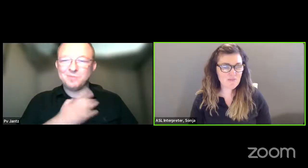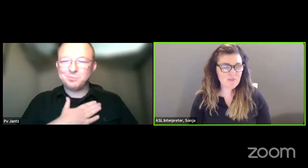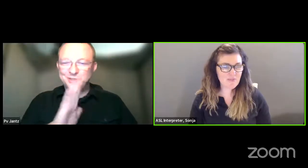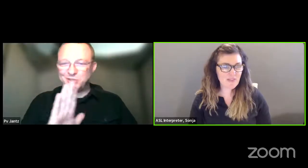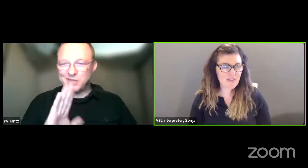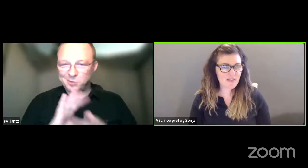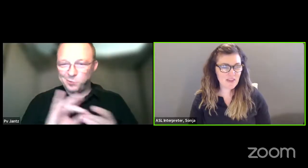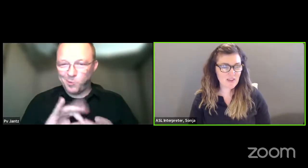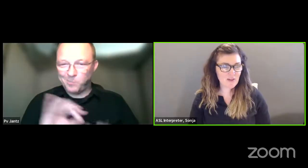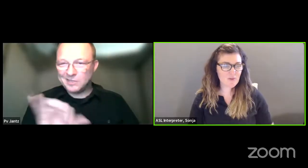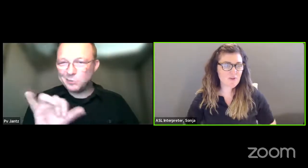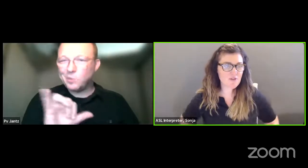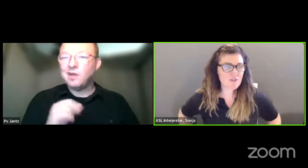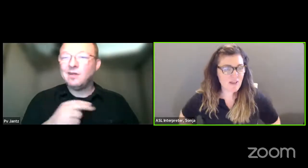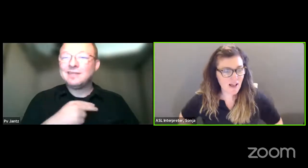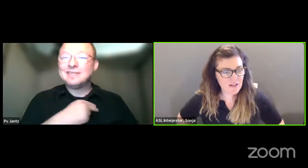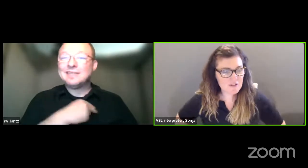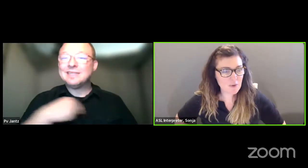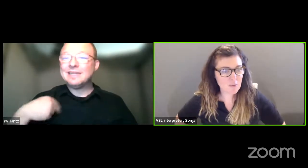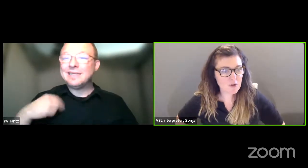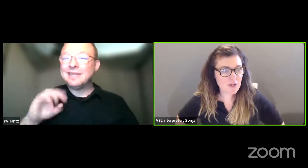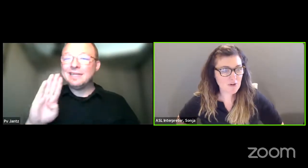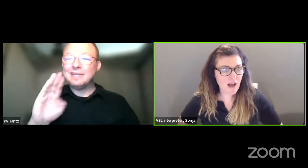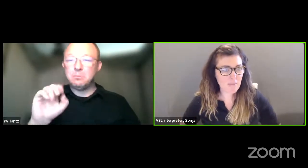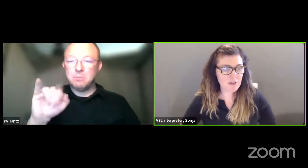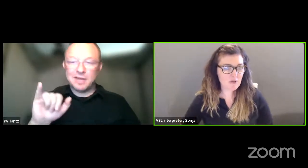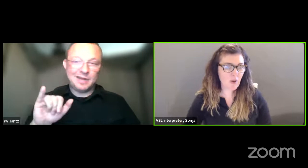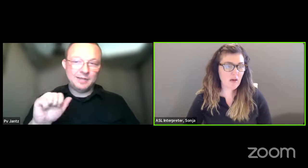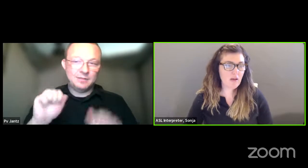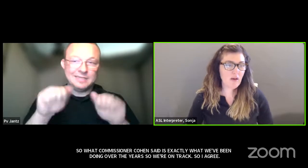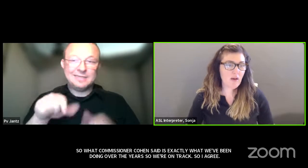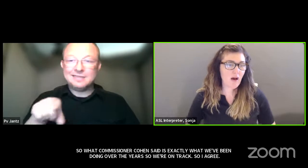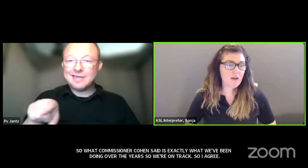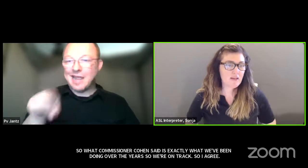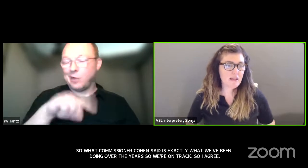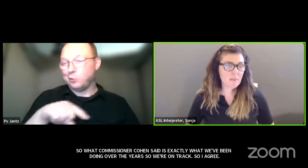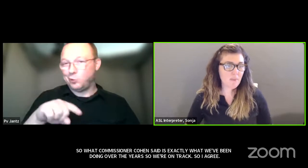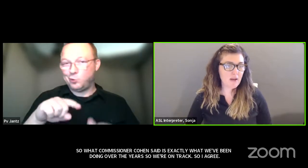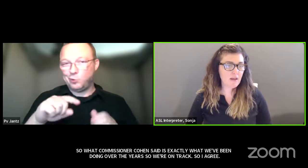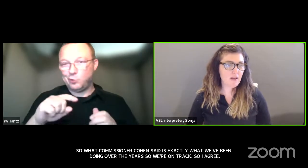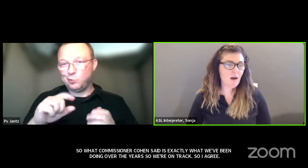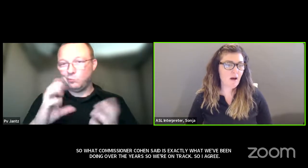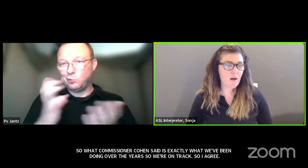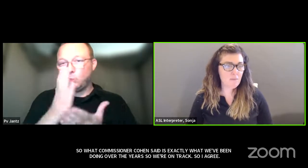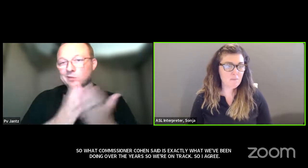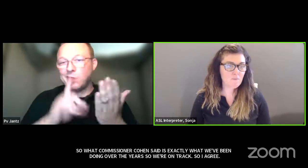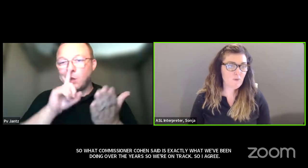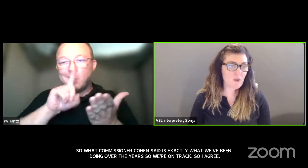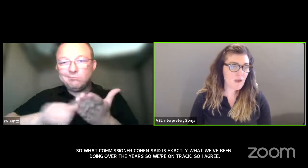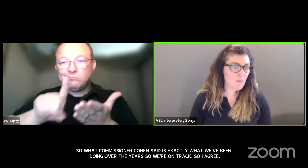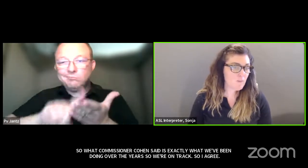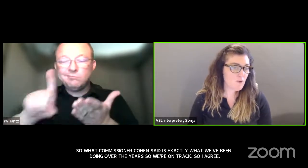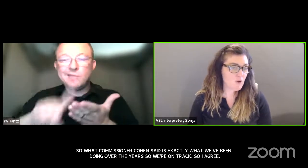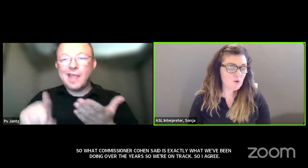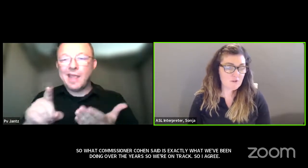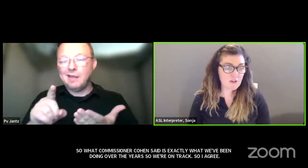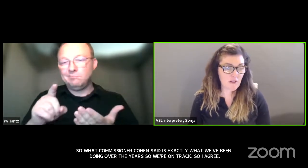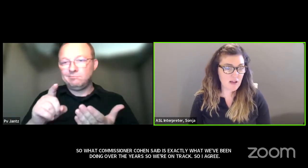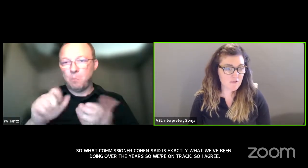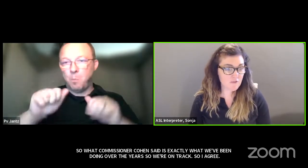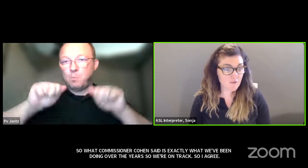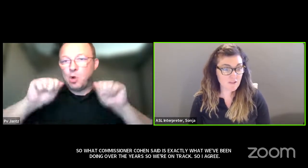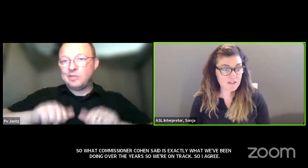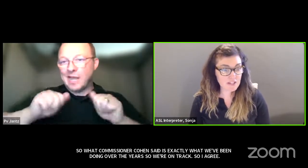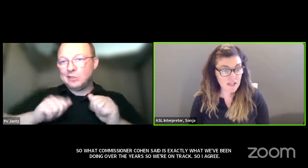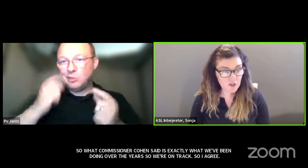you. Thank you, Commissioner Collins. We appreciate your comment as well. Nikki and Betty, you've done a